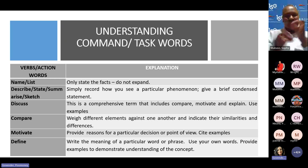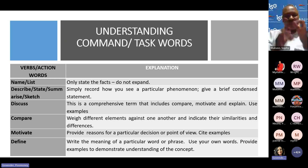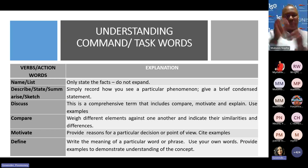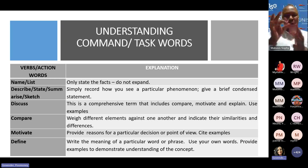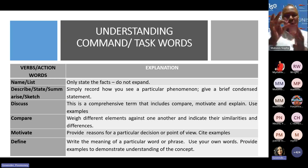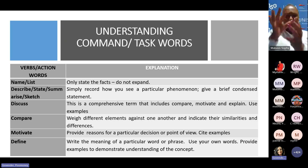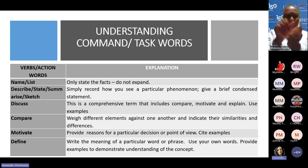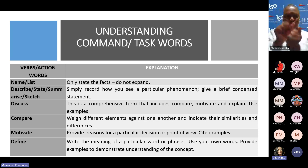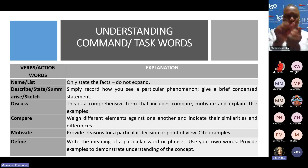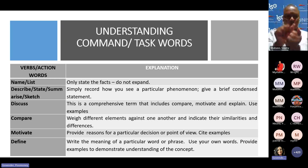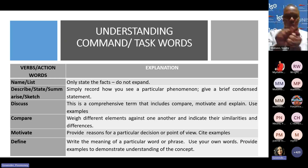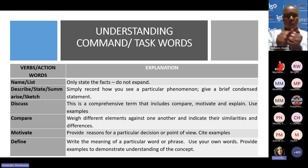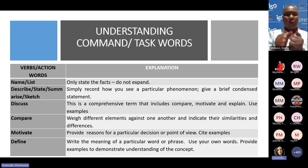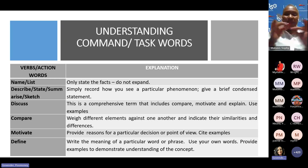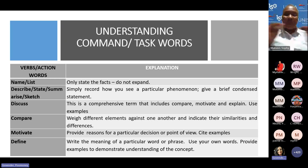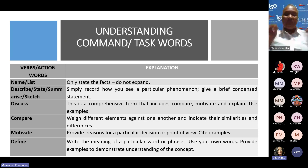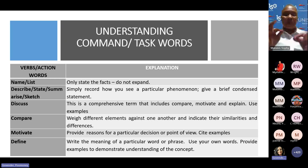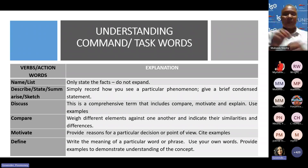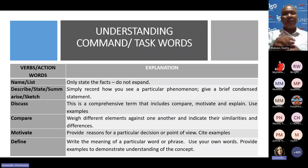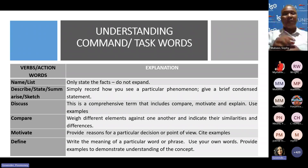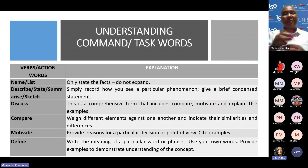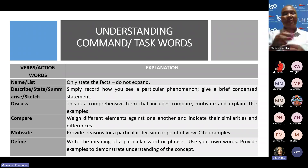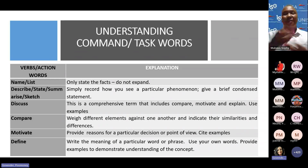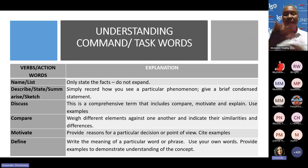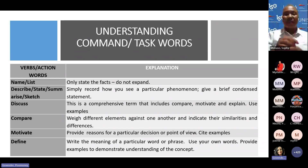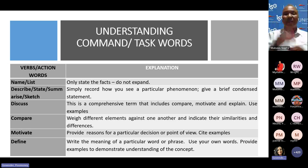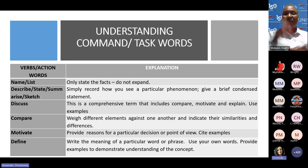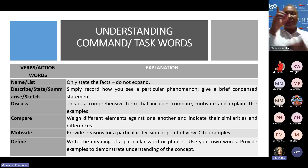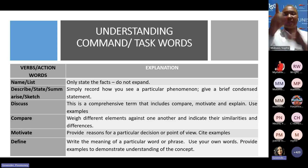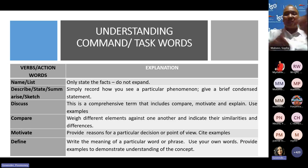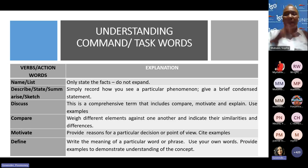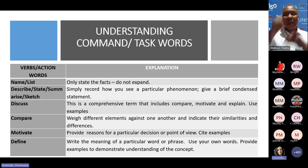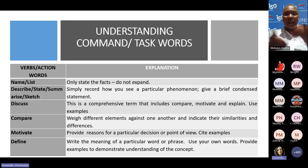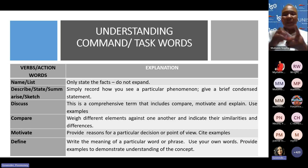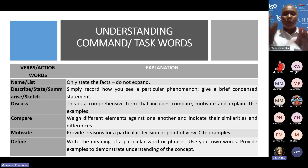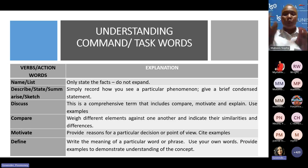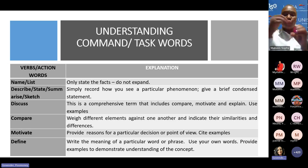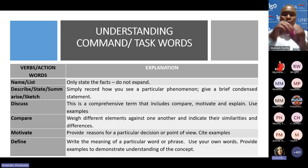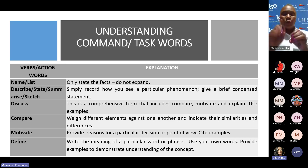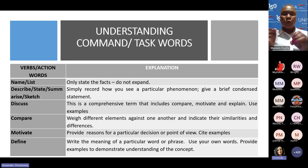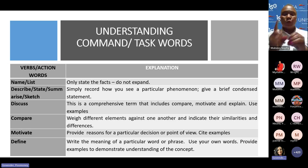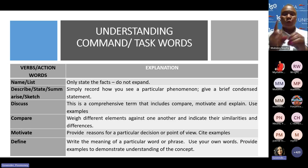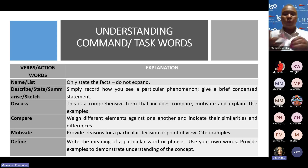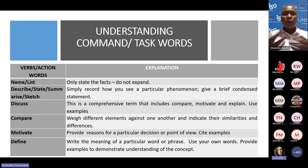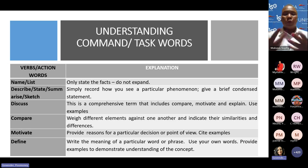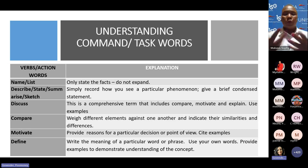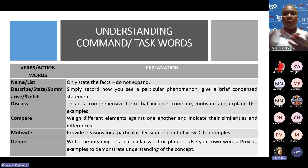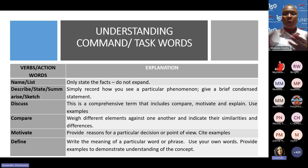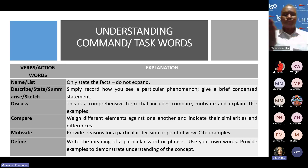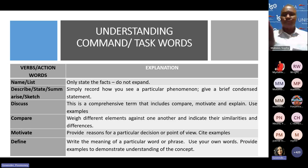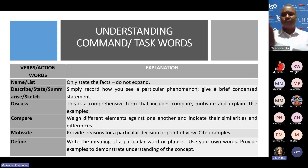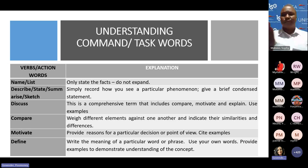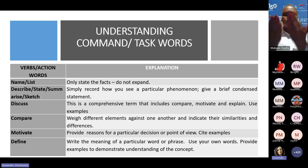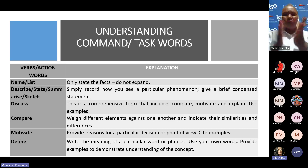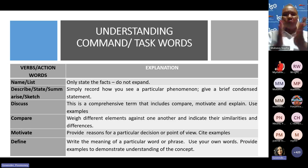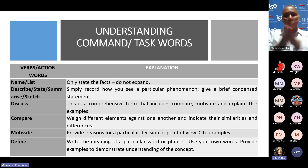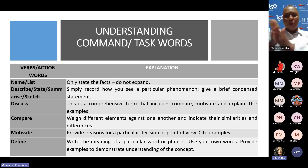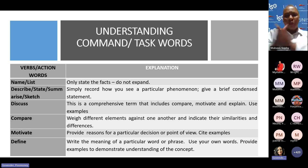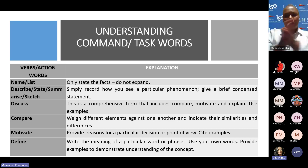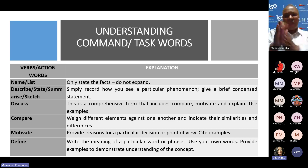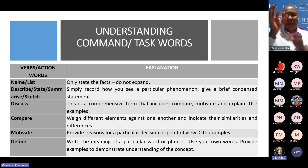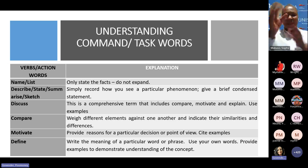statement. To discuss, this is a comprehensive term that includes where you compare, you motivate, and you